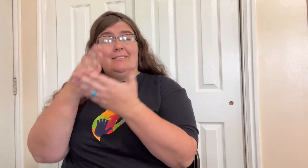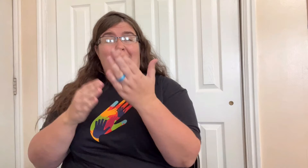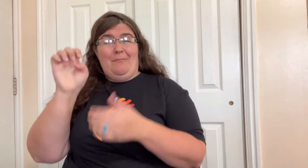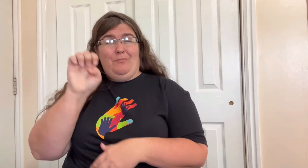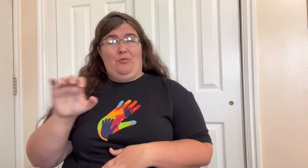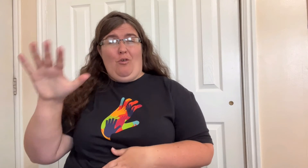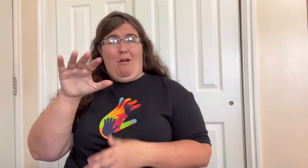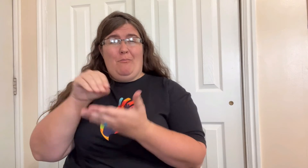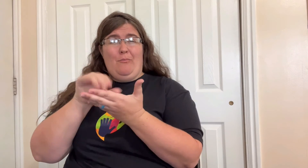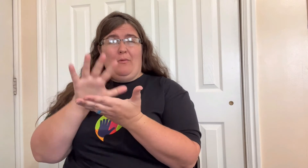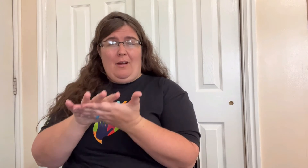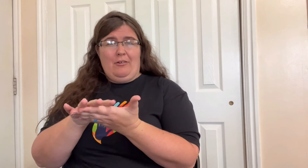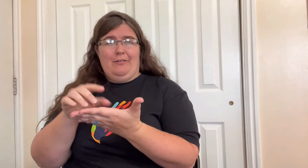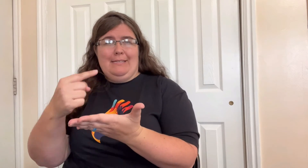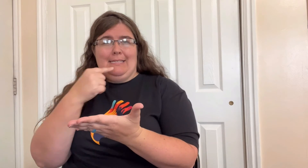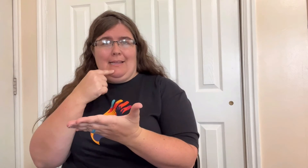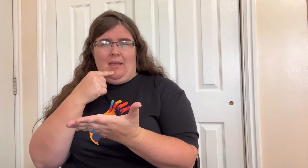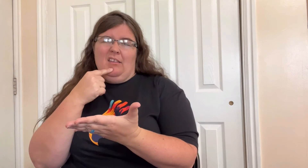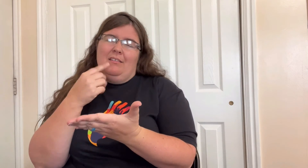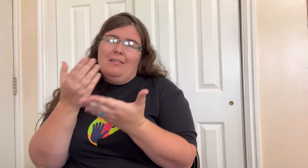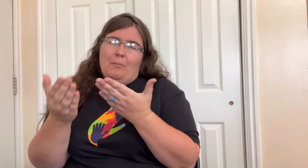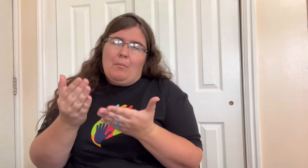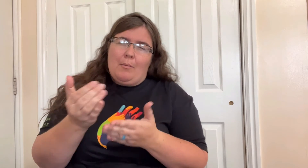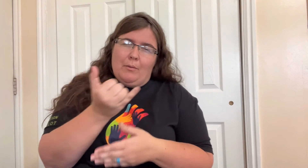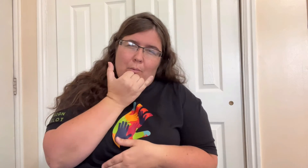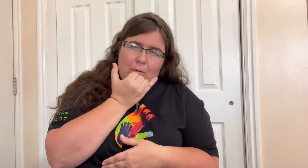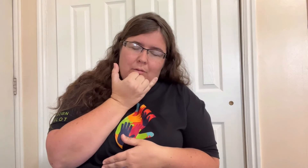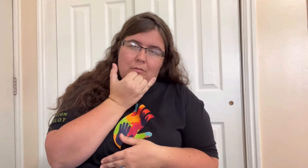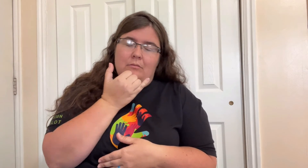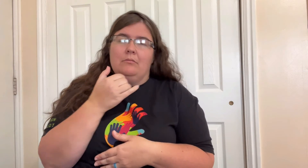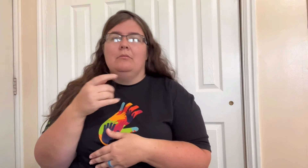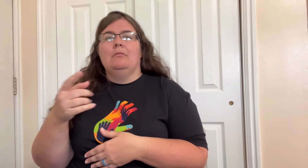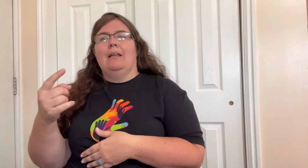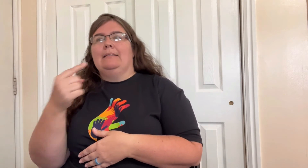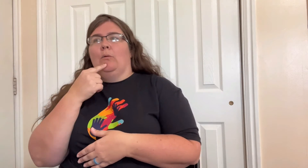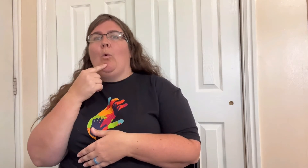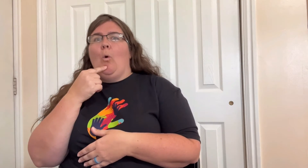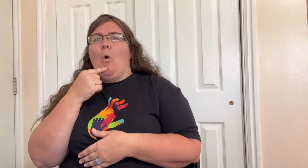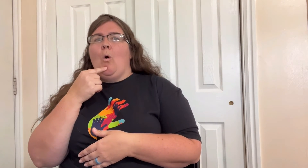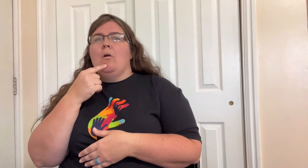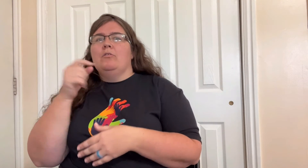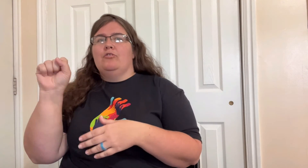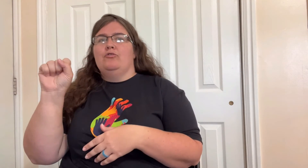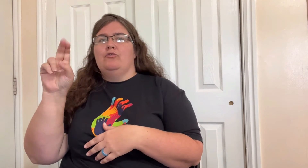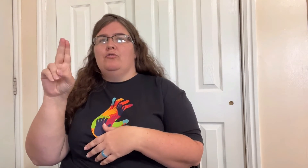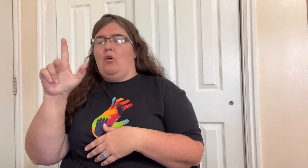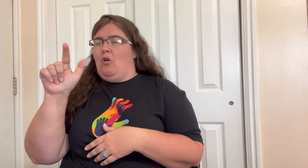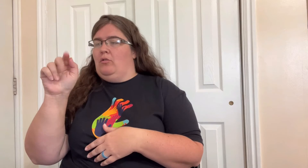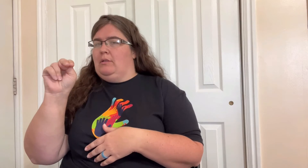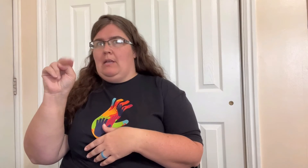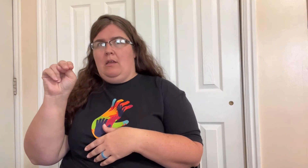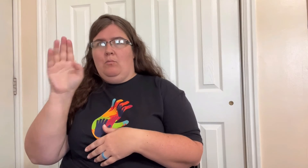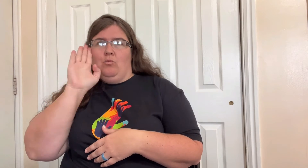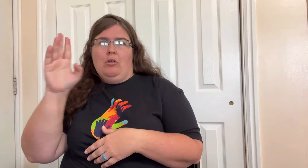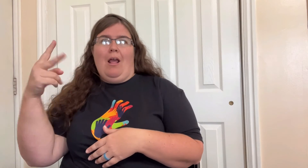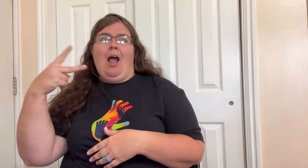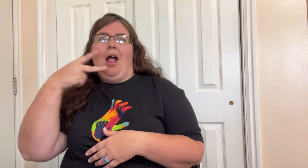some, according to European recorders, and maybe it's wrong, but they said, the Sultan sometimes would cut off